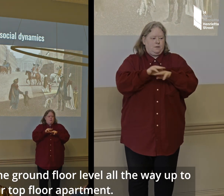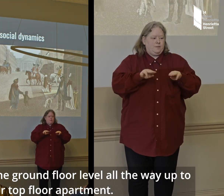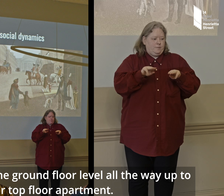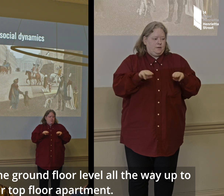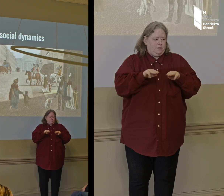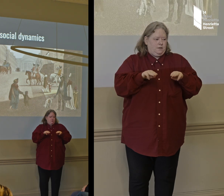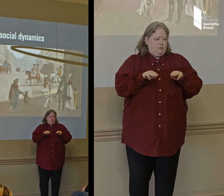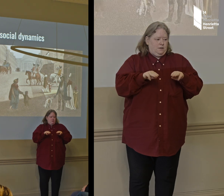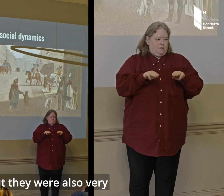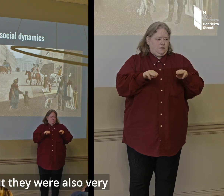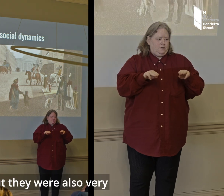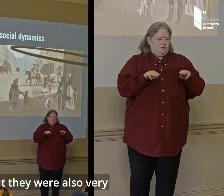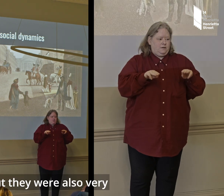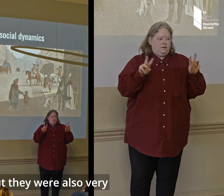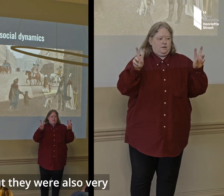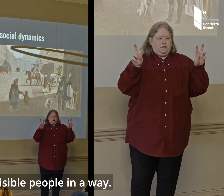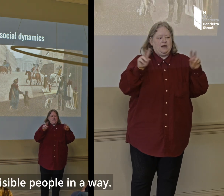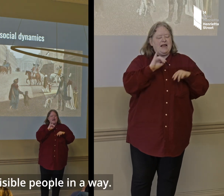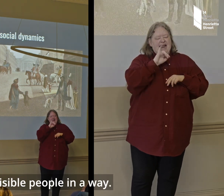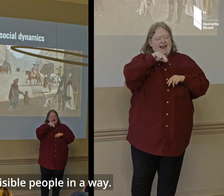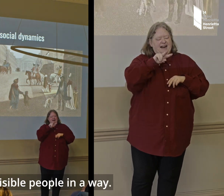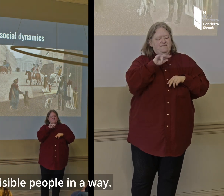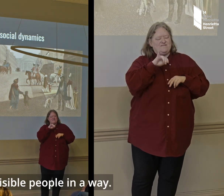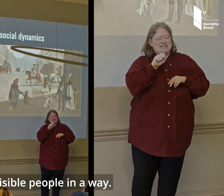apartment. But they were also very